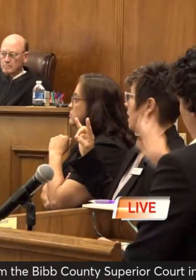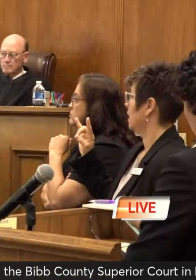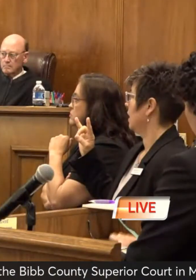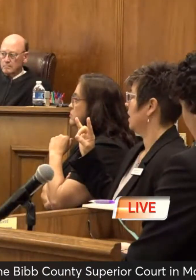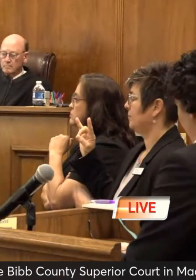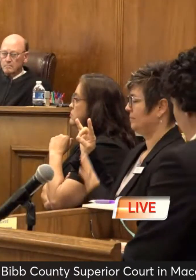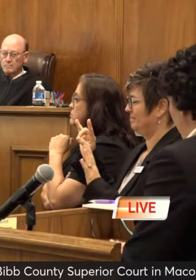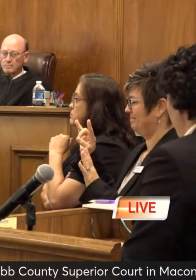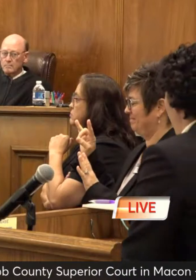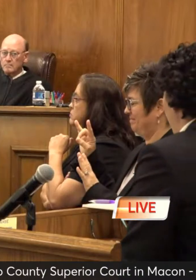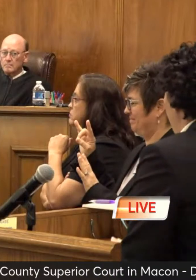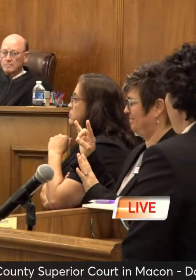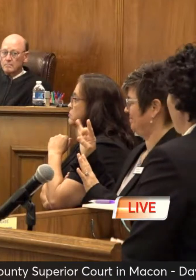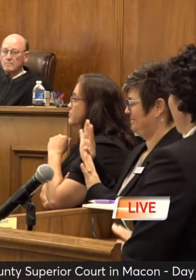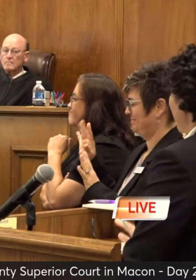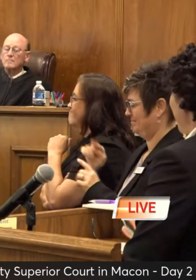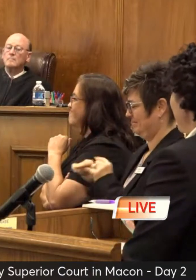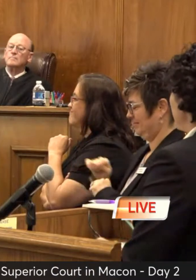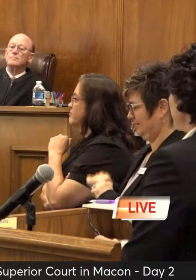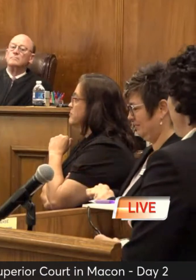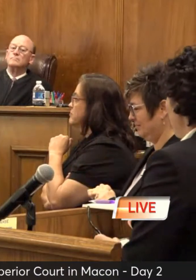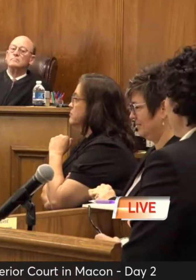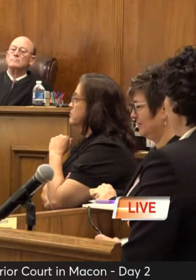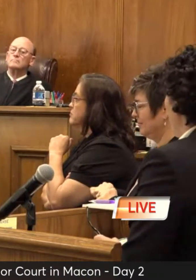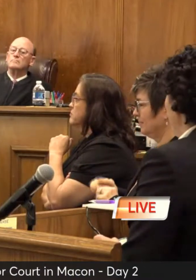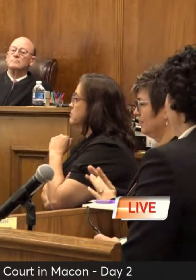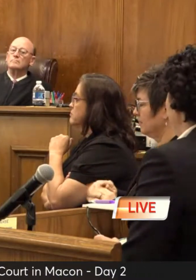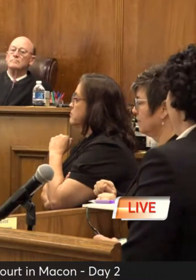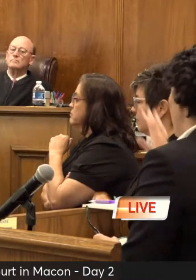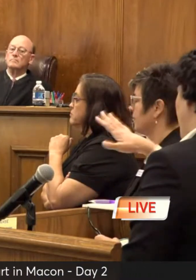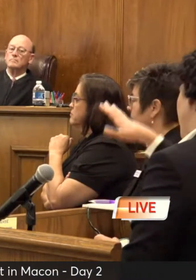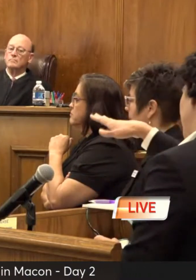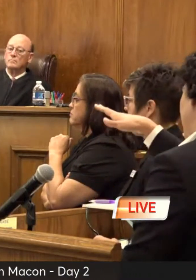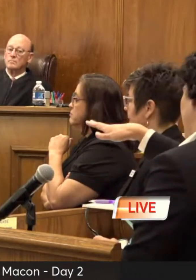Well, I'm sorry, let me back up. Can you just tell me what